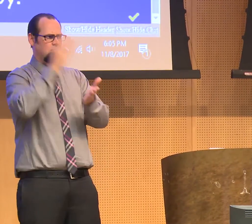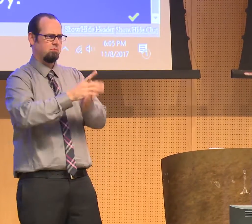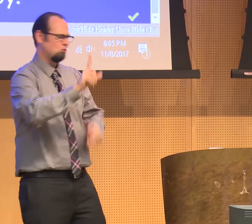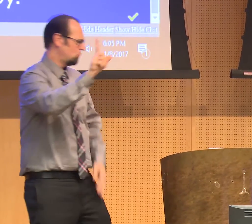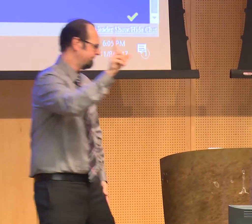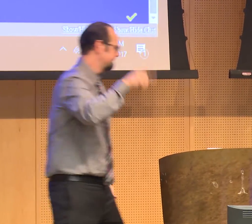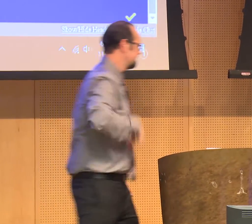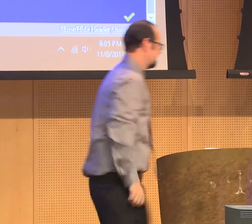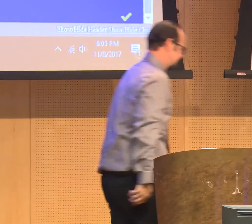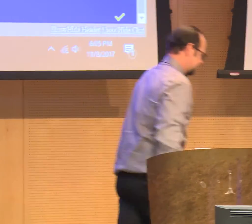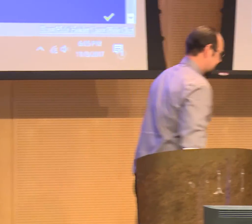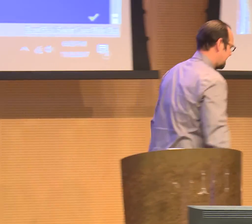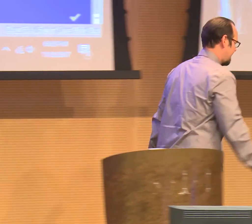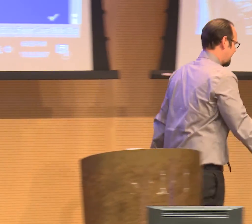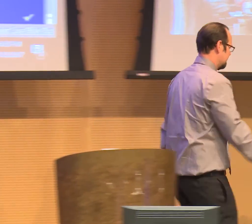Let me show you a picture.